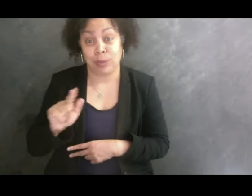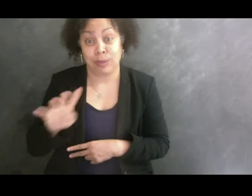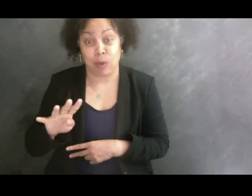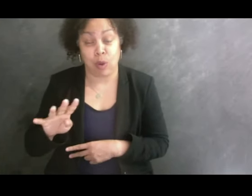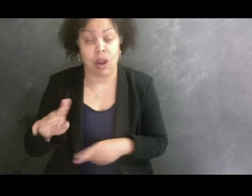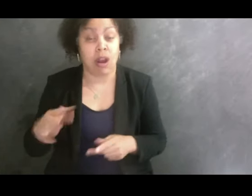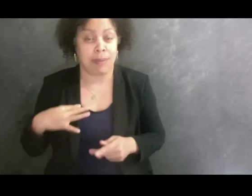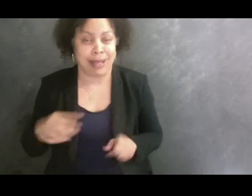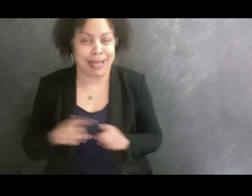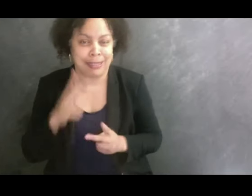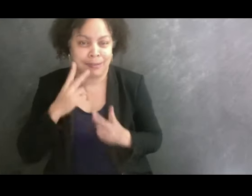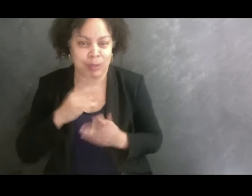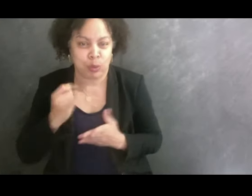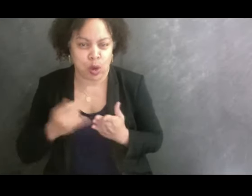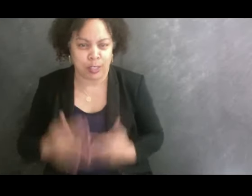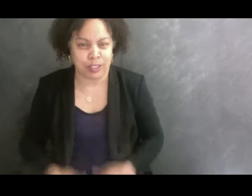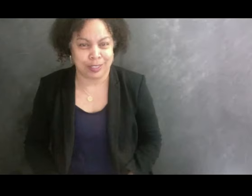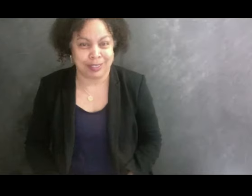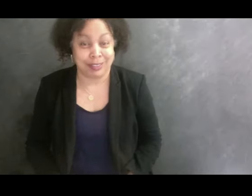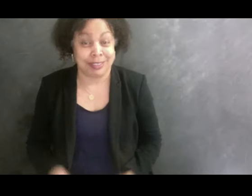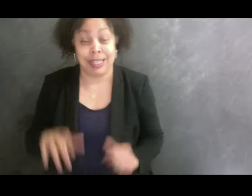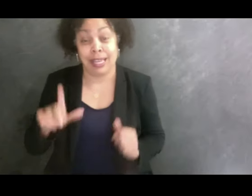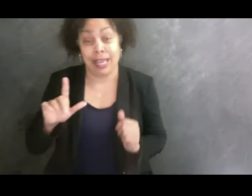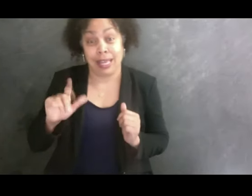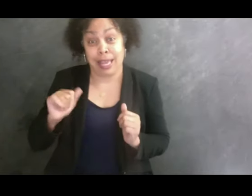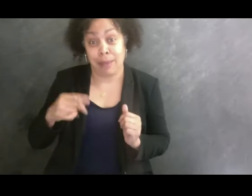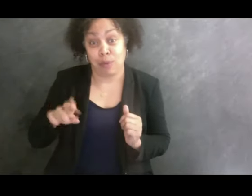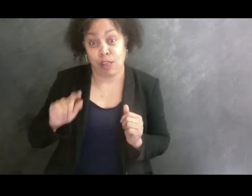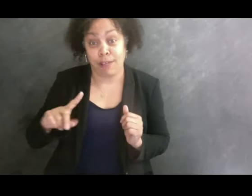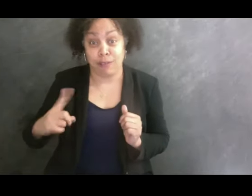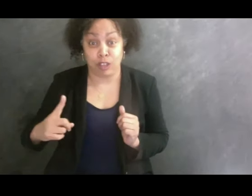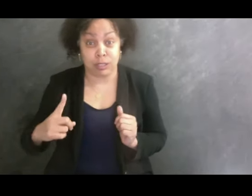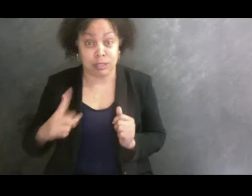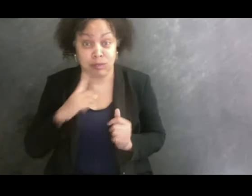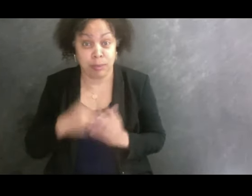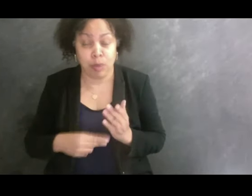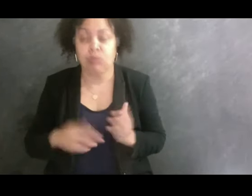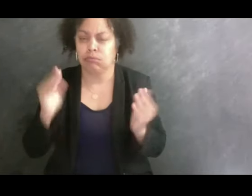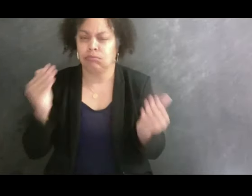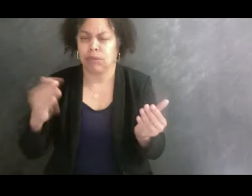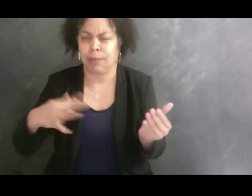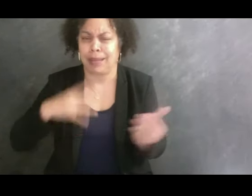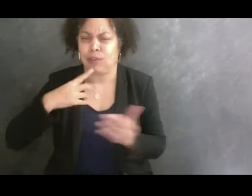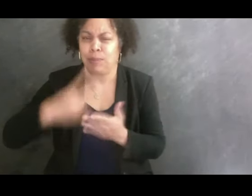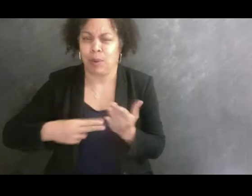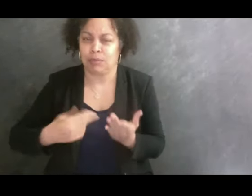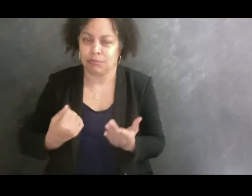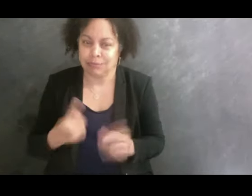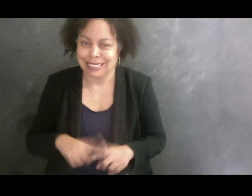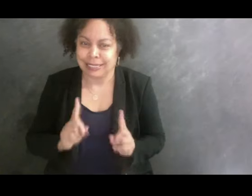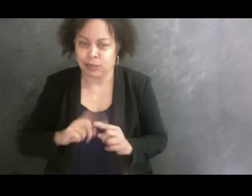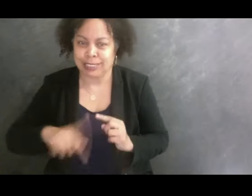this April 1st LOI cover both apps? You can apply to both, but they are separate cycles. So this letter